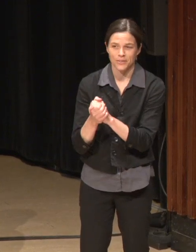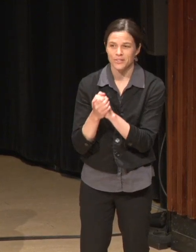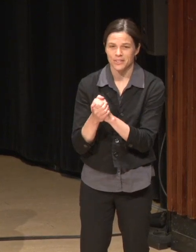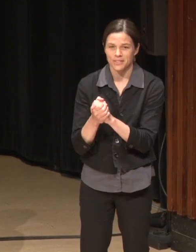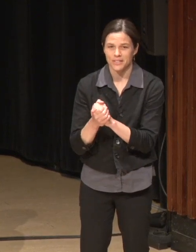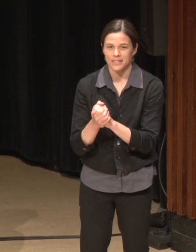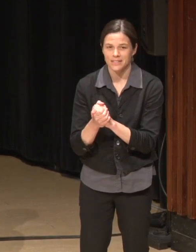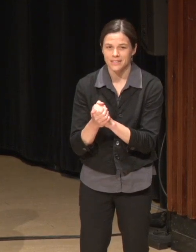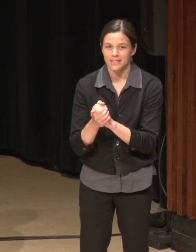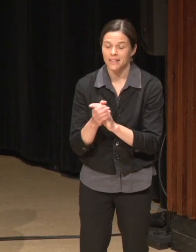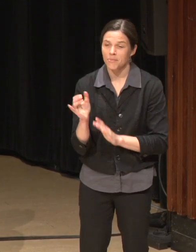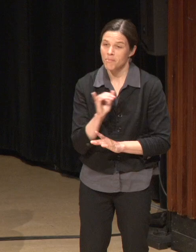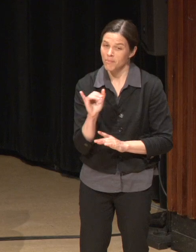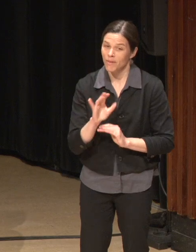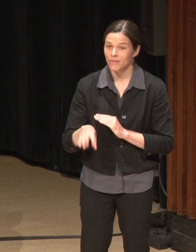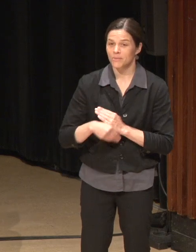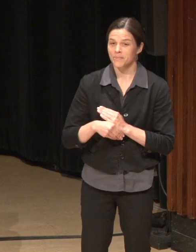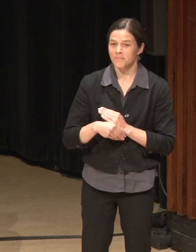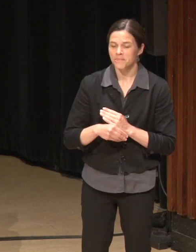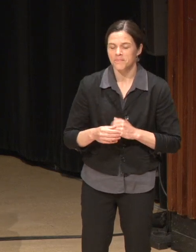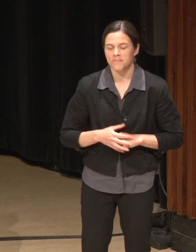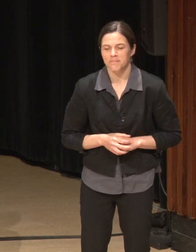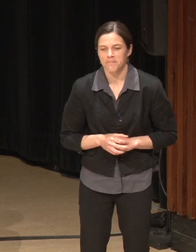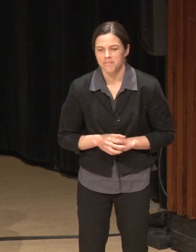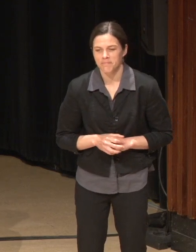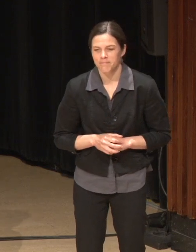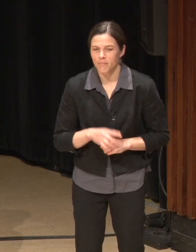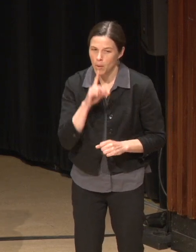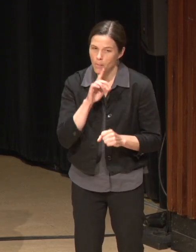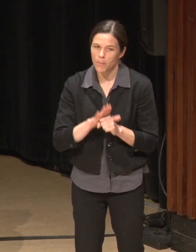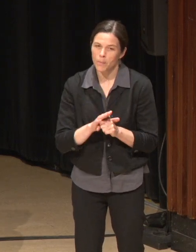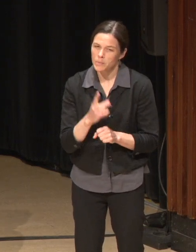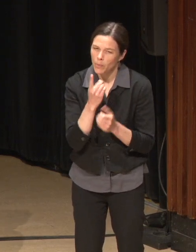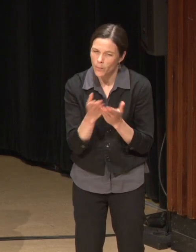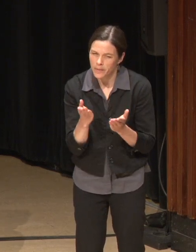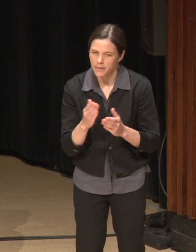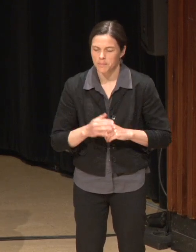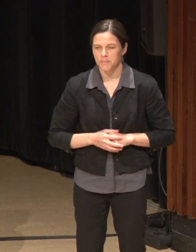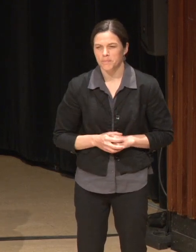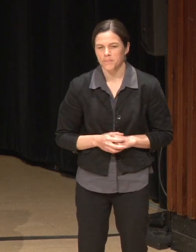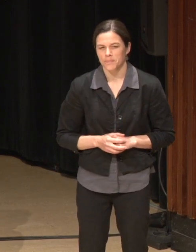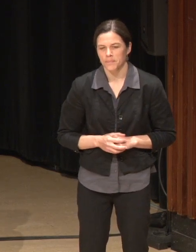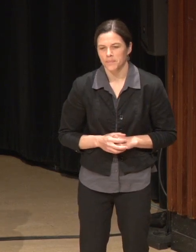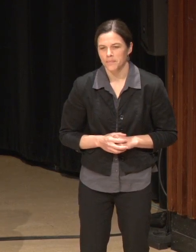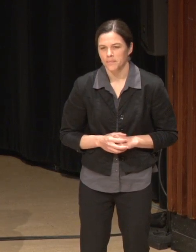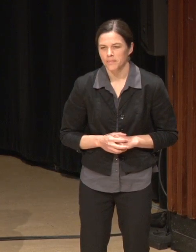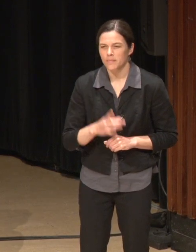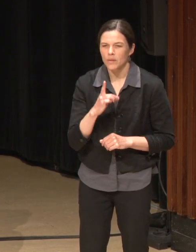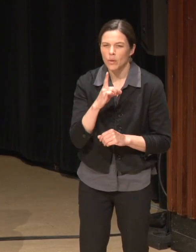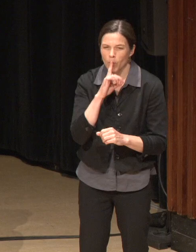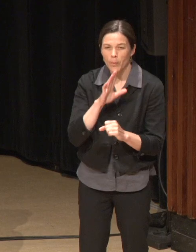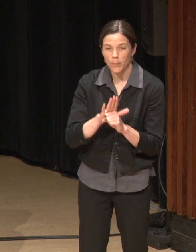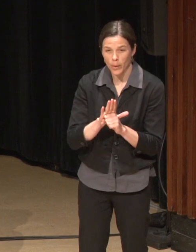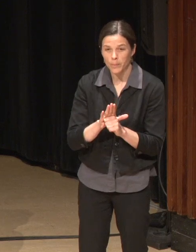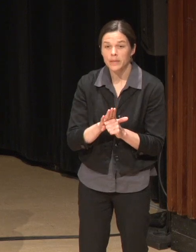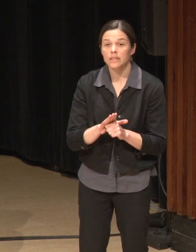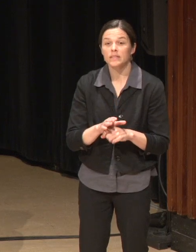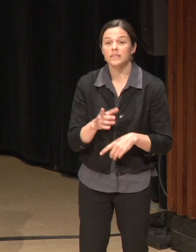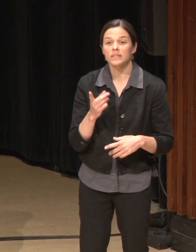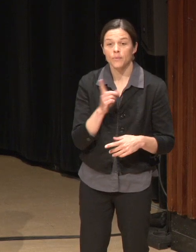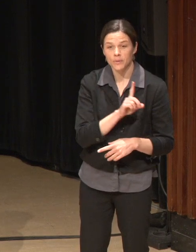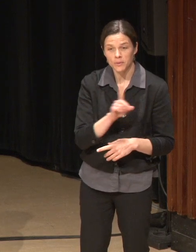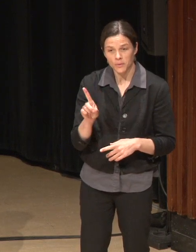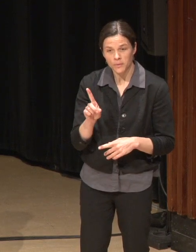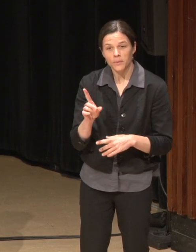congratulations. And I want you to promise me one thing. I want you to promise me that after you come up on this